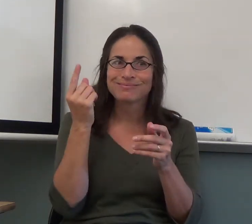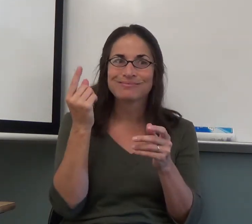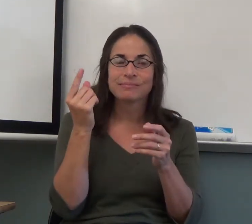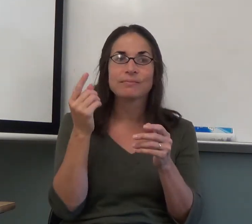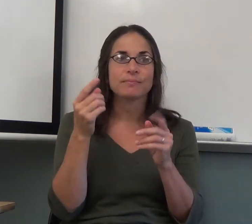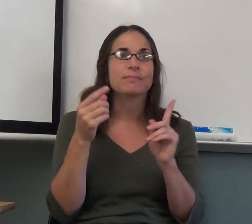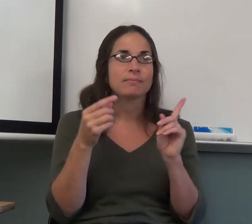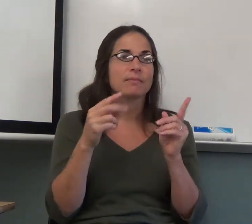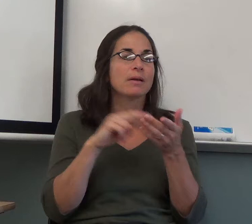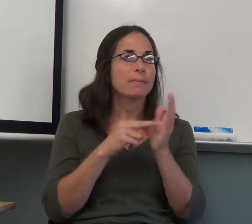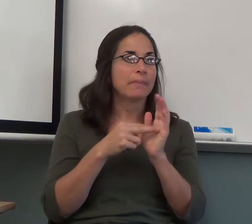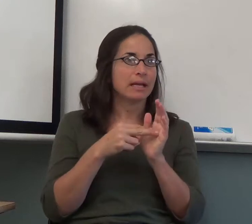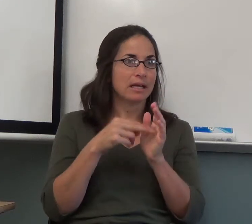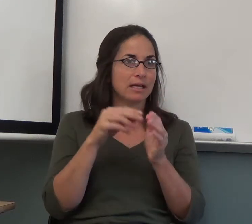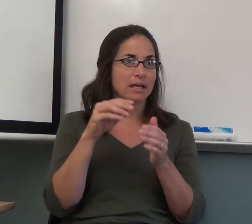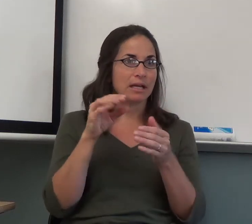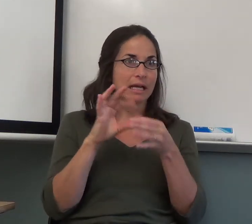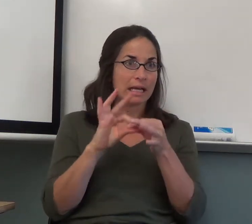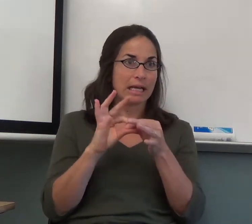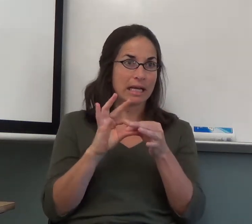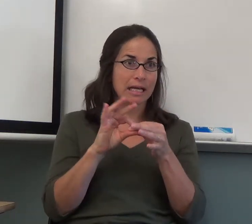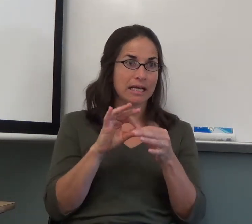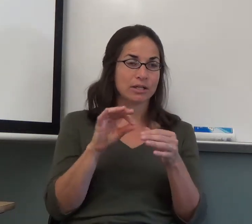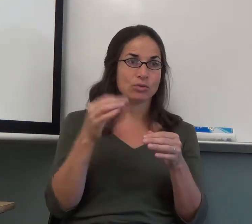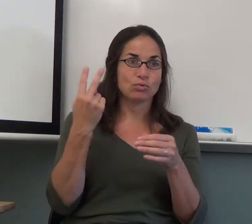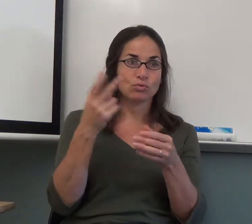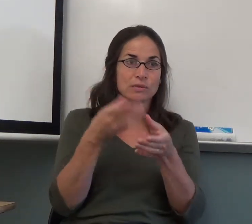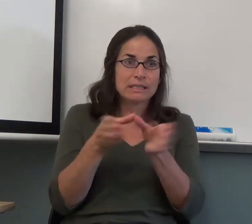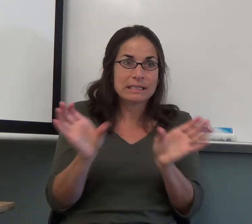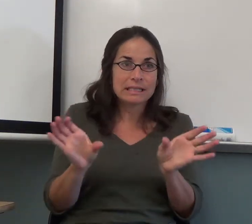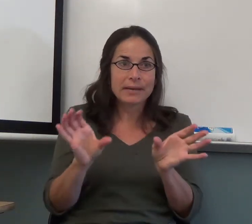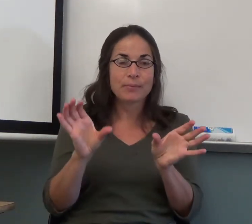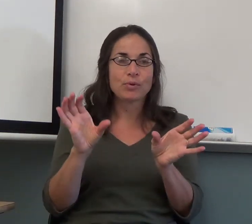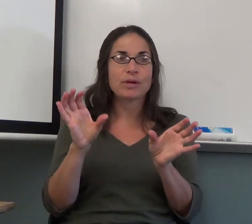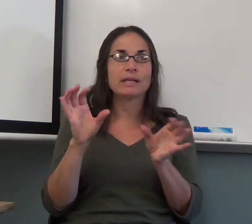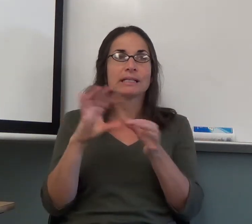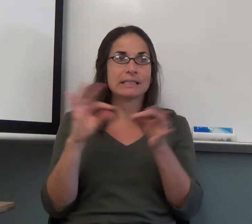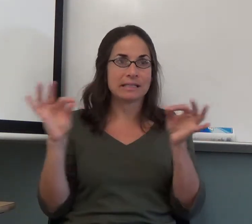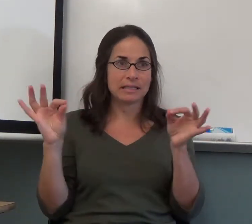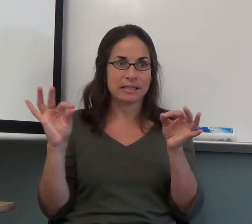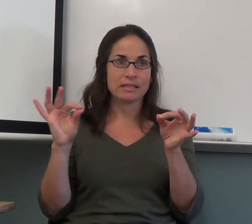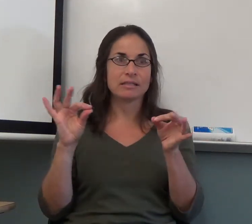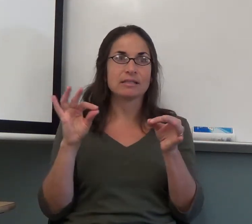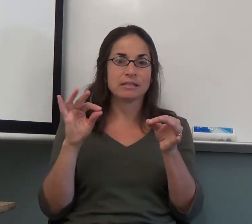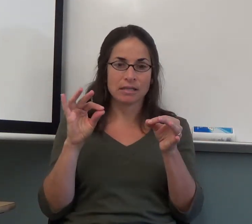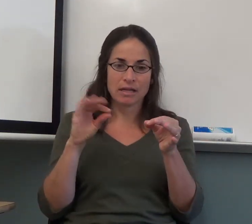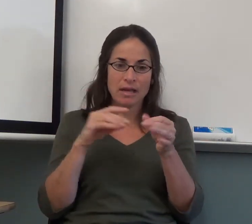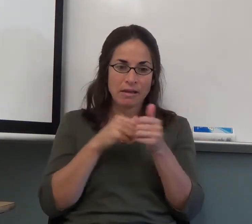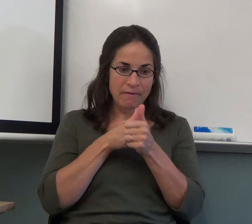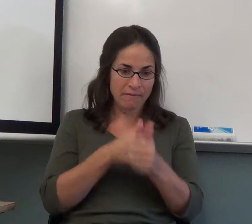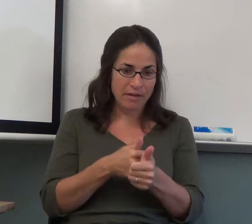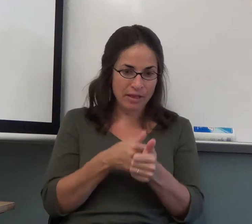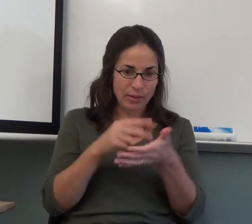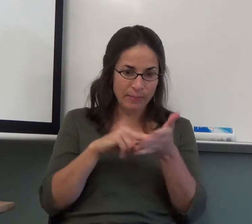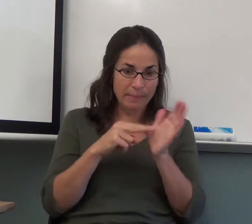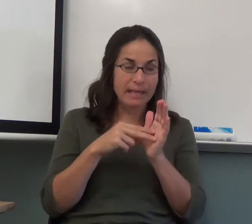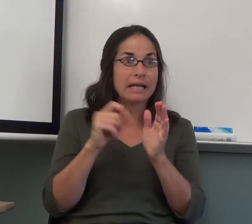two things based on the meaning of the sentence. Okay, the meaning of the sentence with one